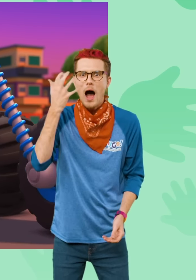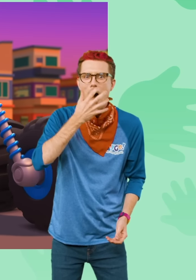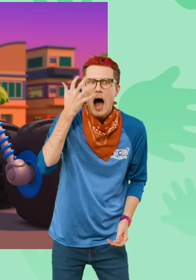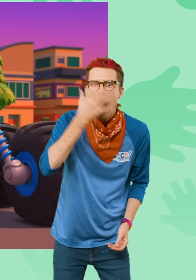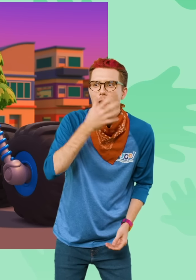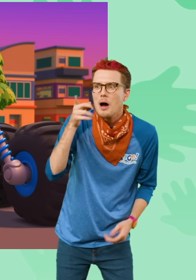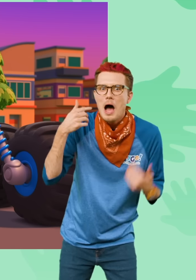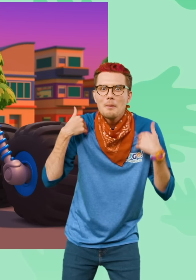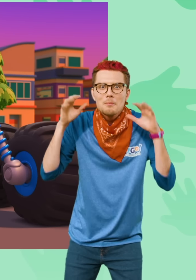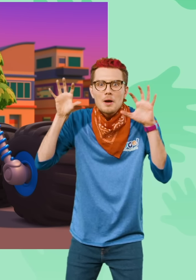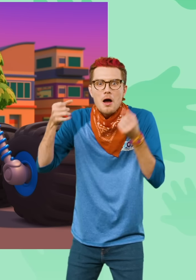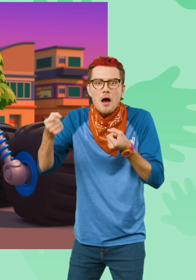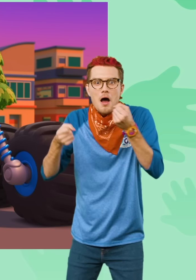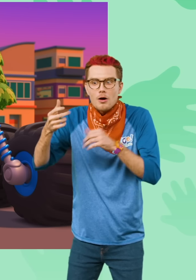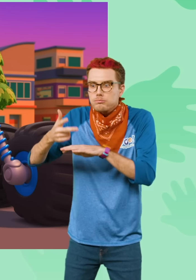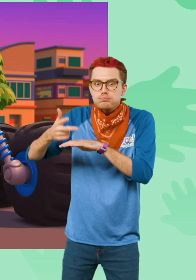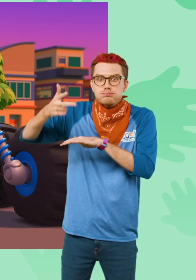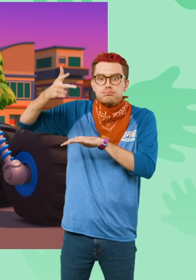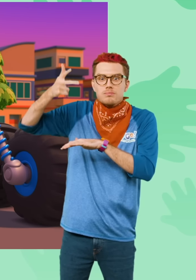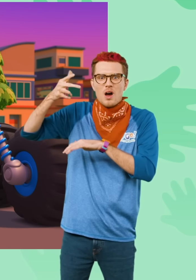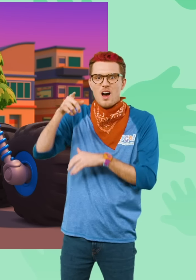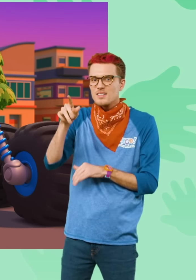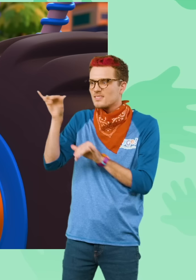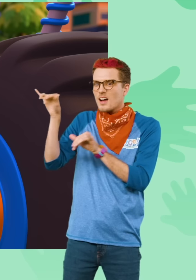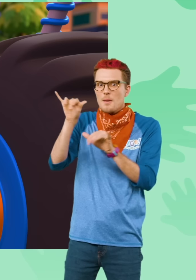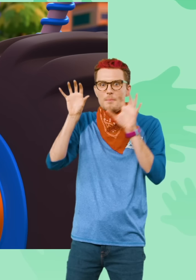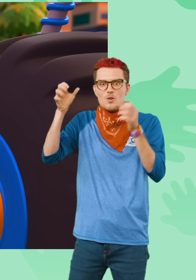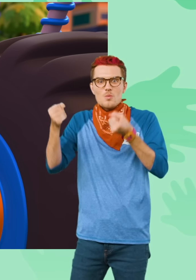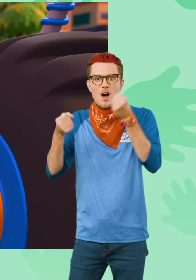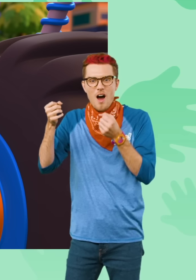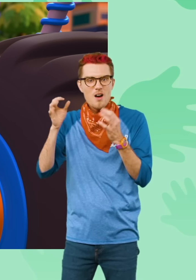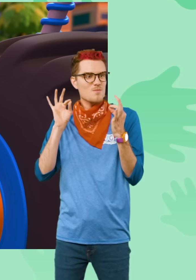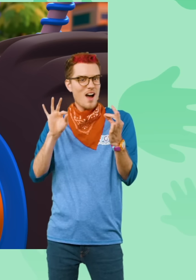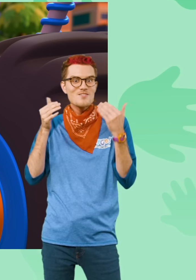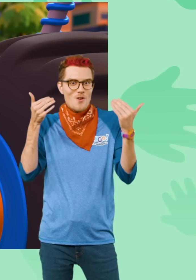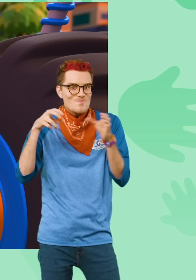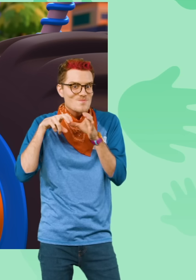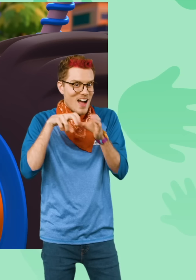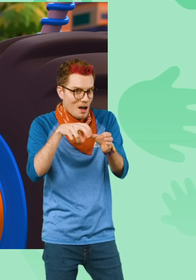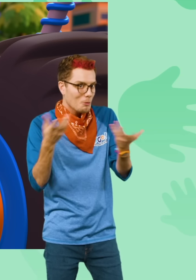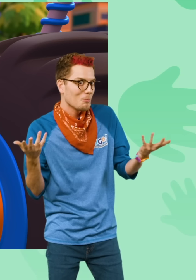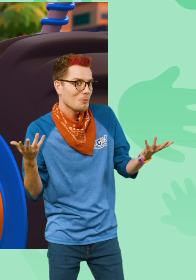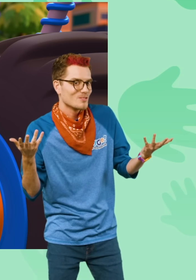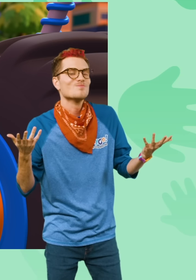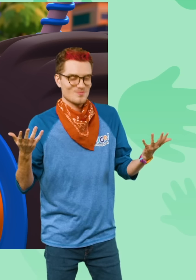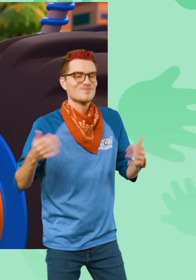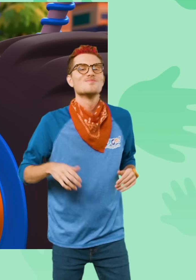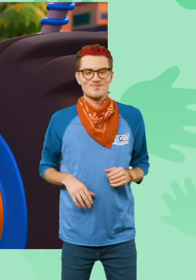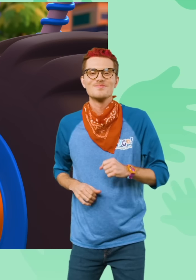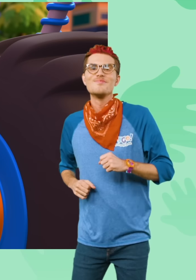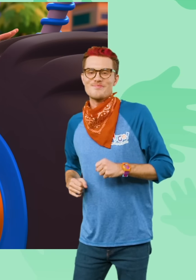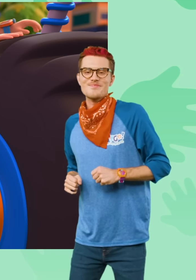Whoa, Debo! You have the monster truck wheels attachment? You're like a monster truck! All